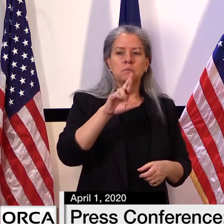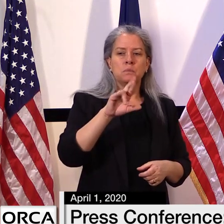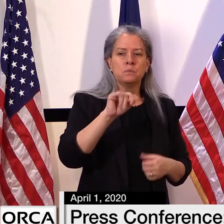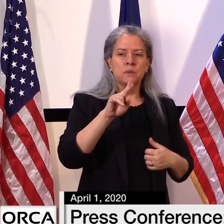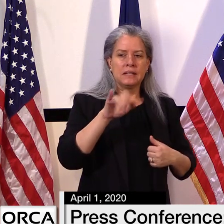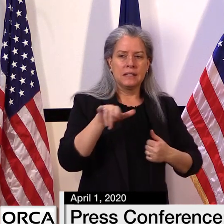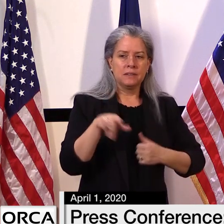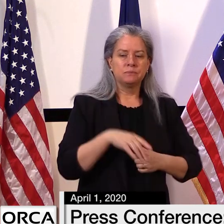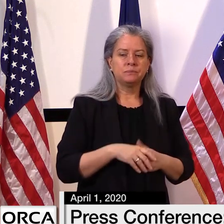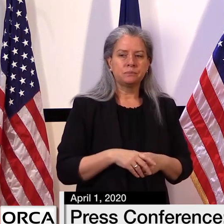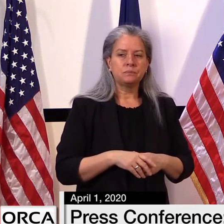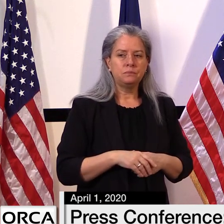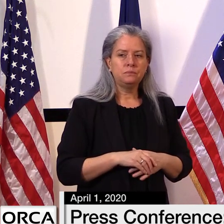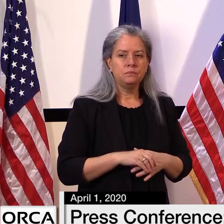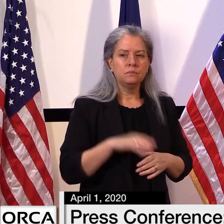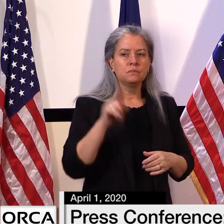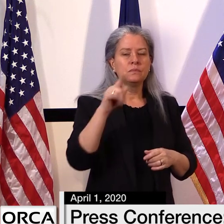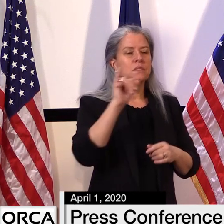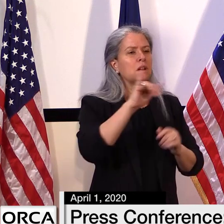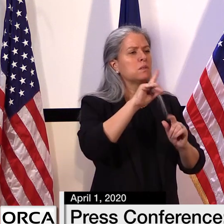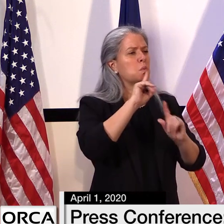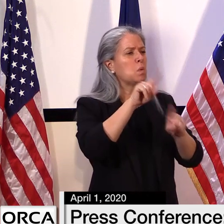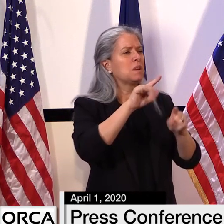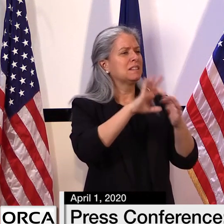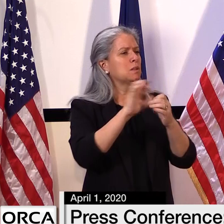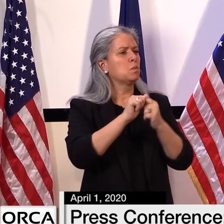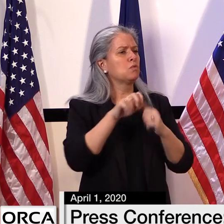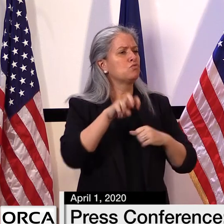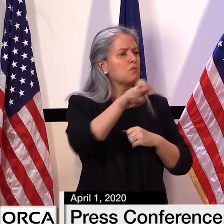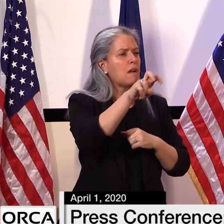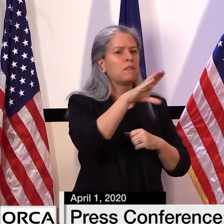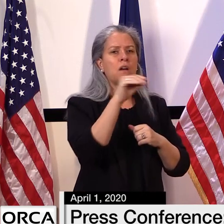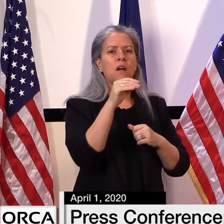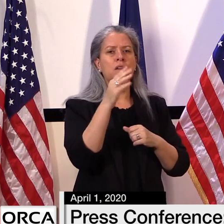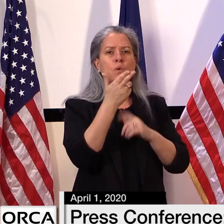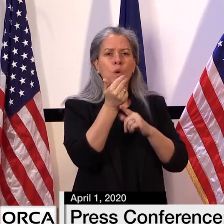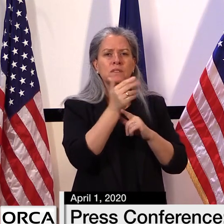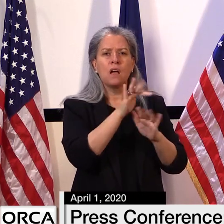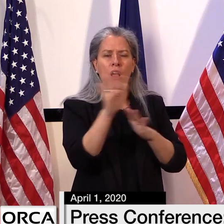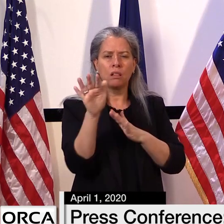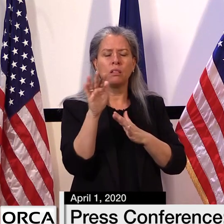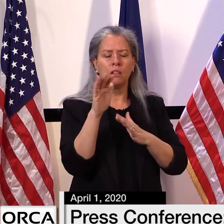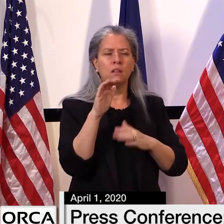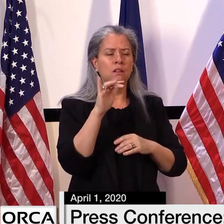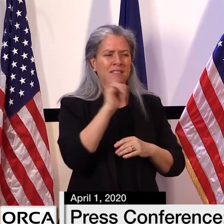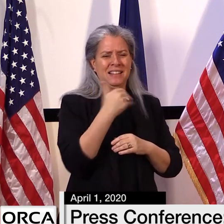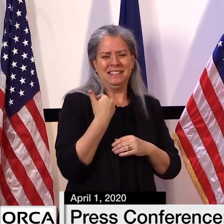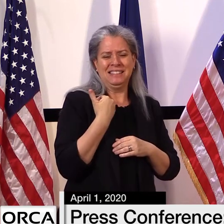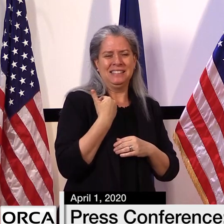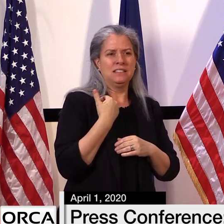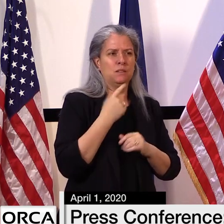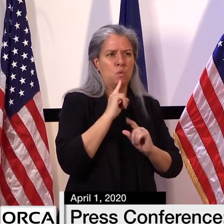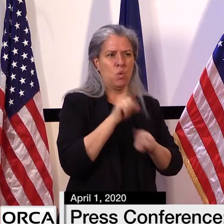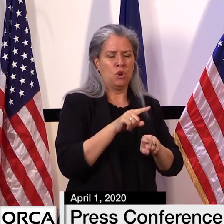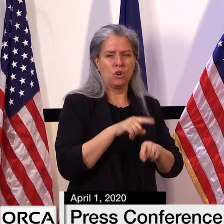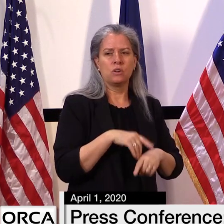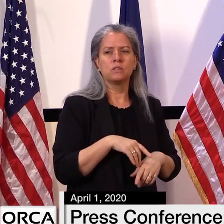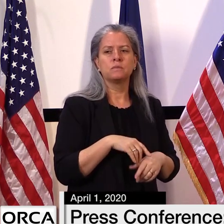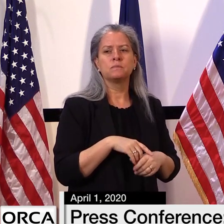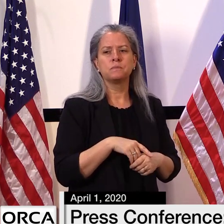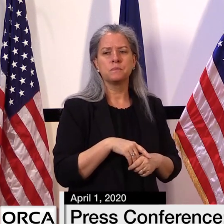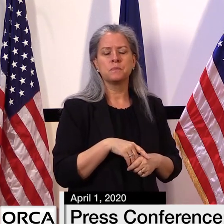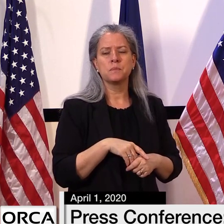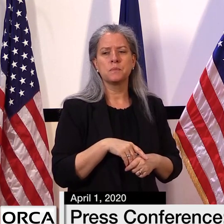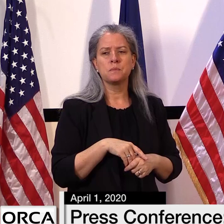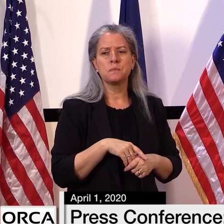So for Governor, in your order on travel and lodging restrictions, it's stated that lodging facilities are to close except for stated